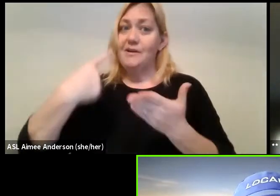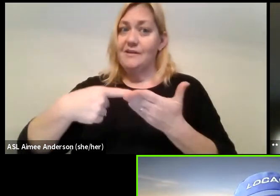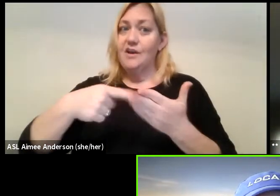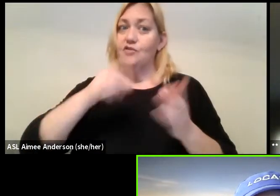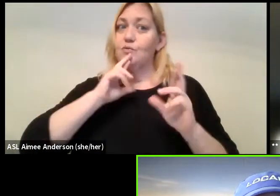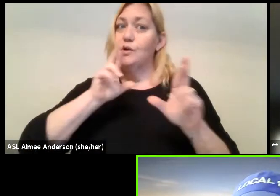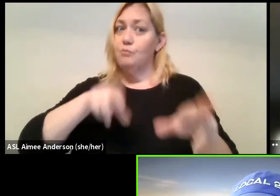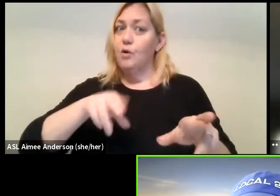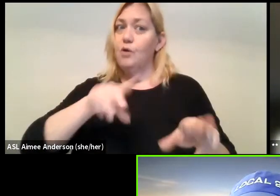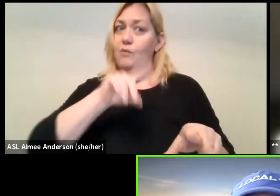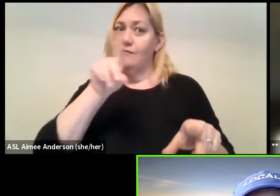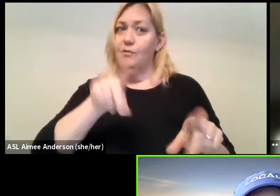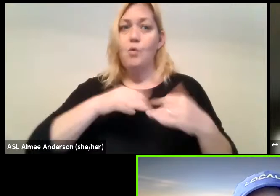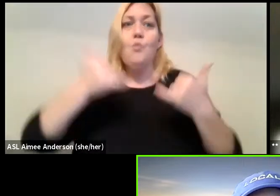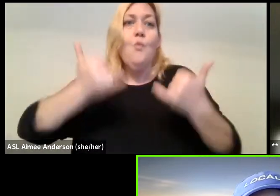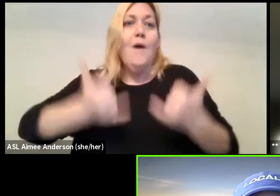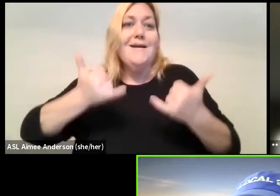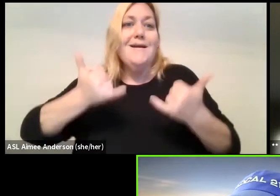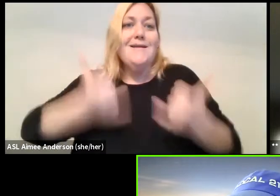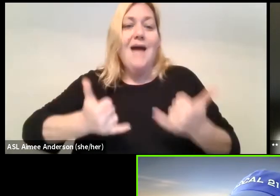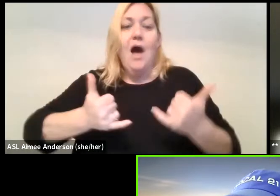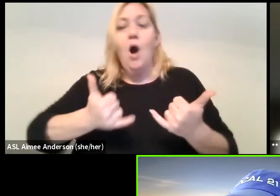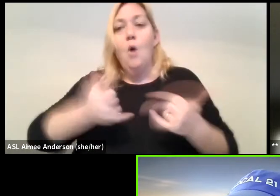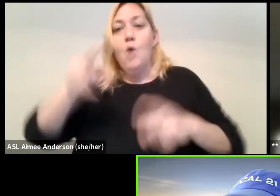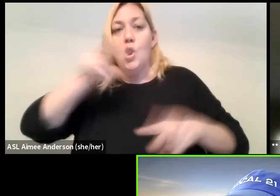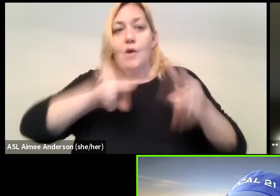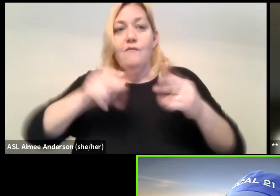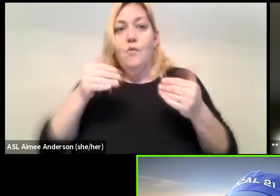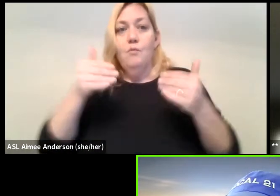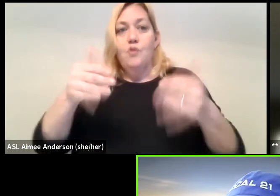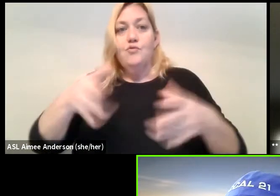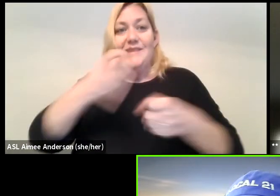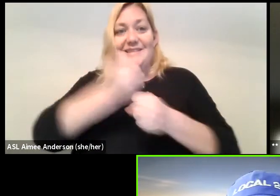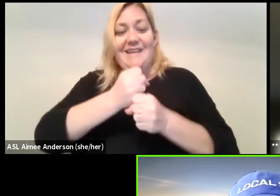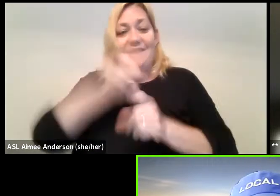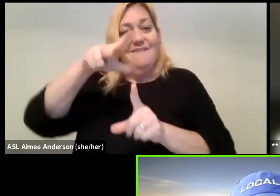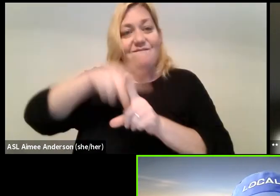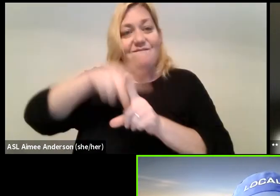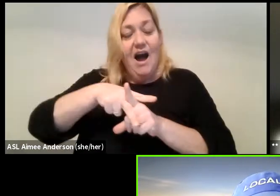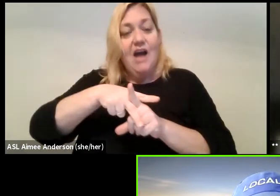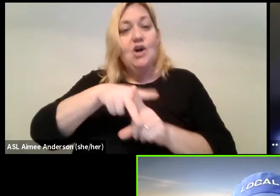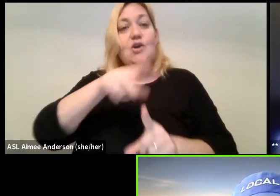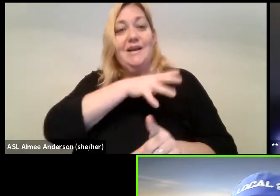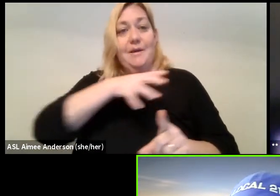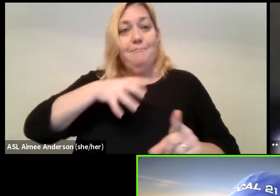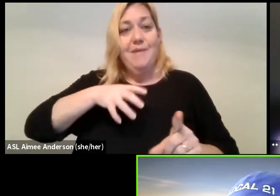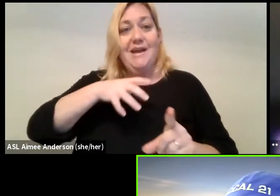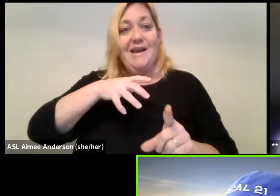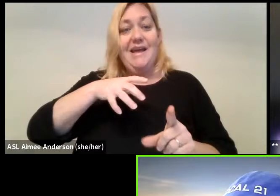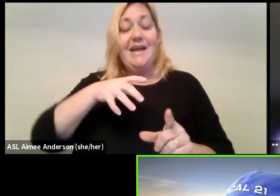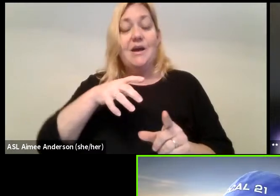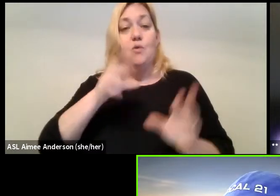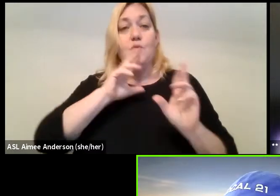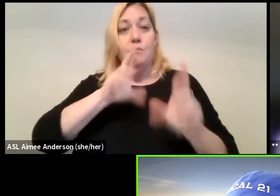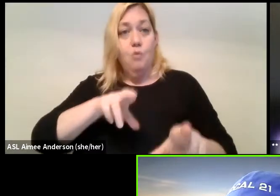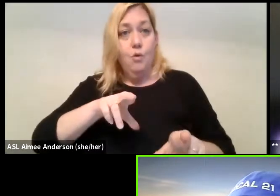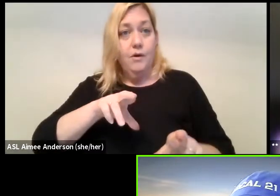period, but right now we're looking for a motion to receive and file the committee's report. Member Bittner, you're recognized.